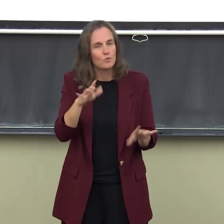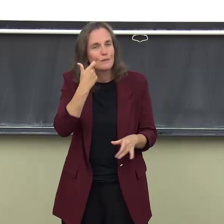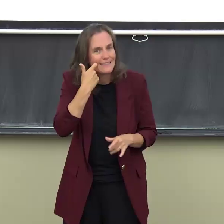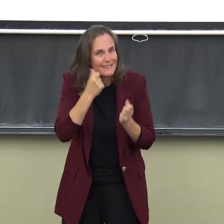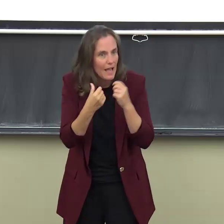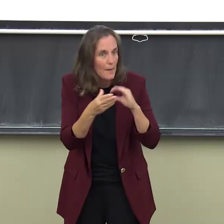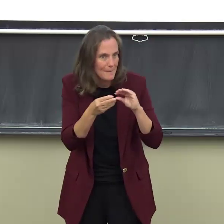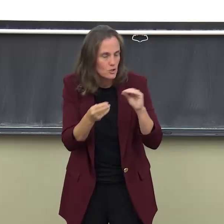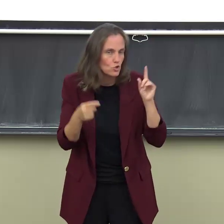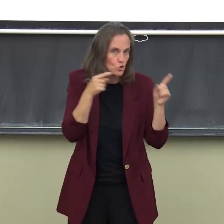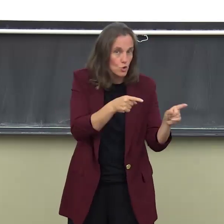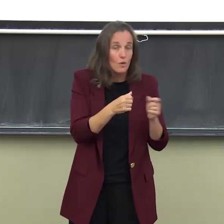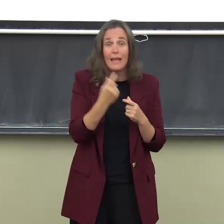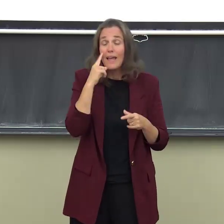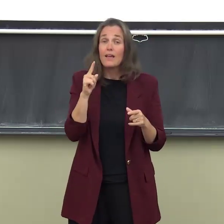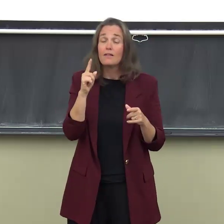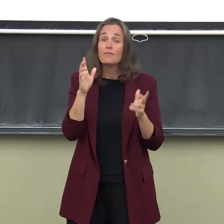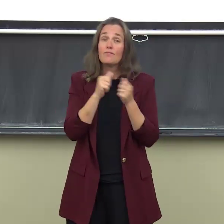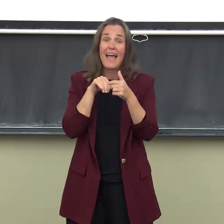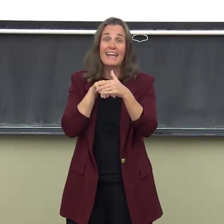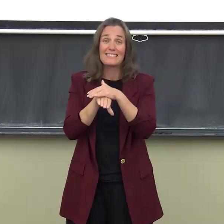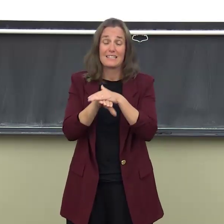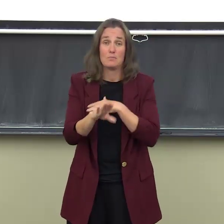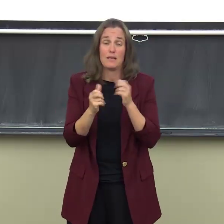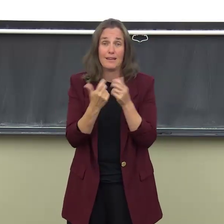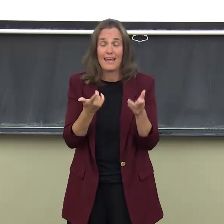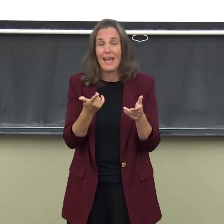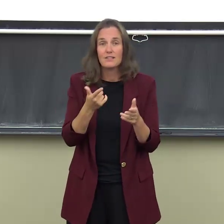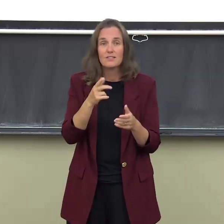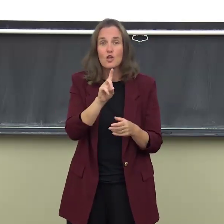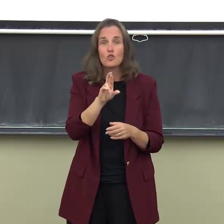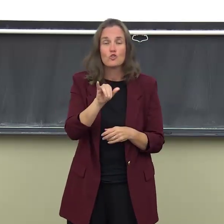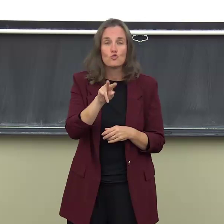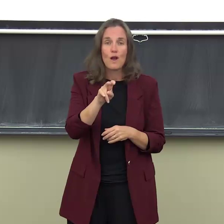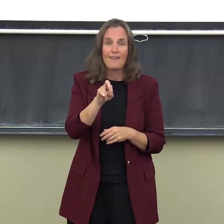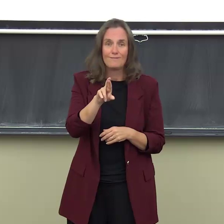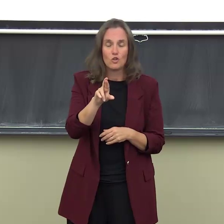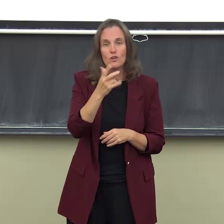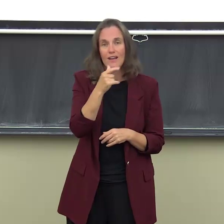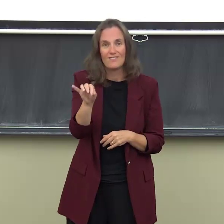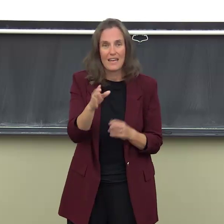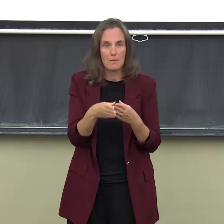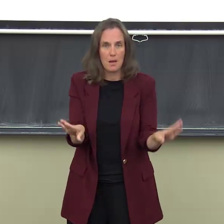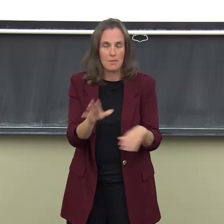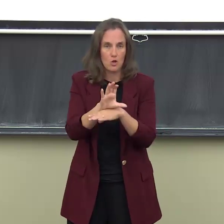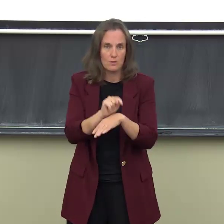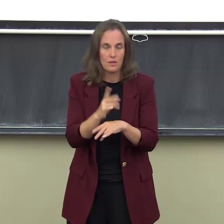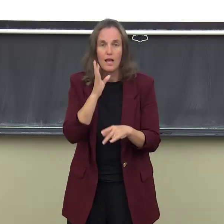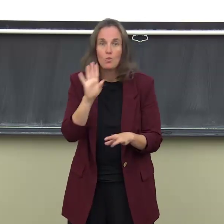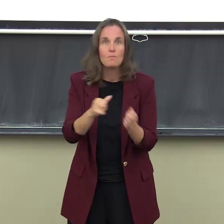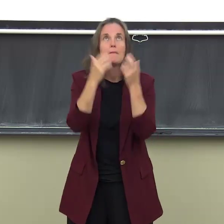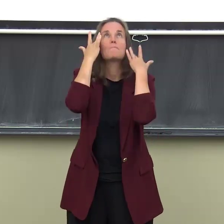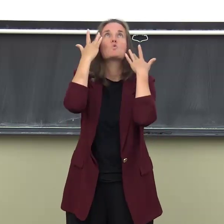mentioned this to Yuta, if you put accessibility as the driver of any public consultation in a city, it would be